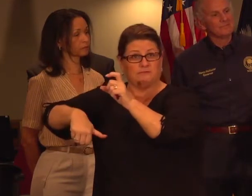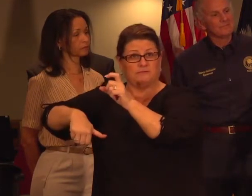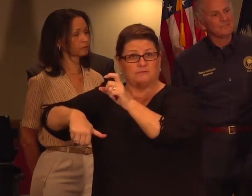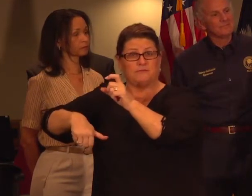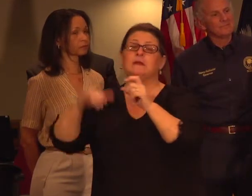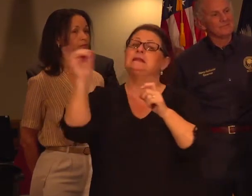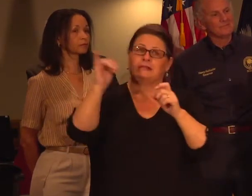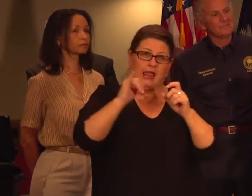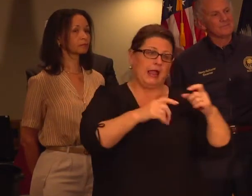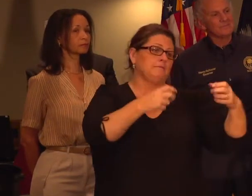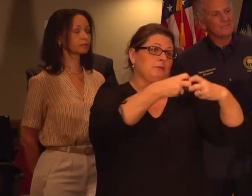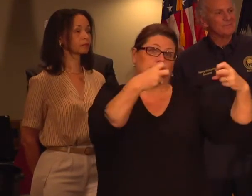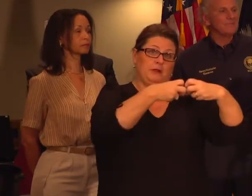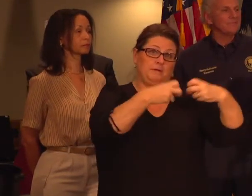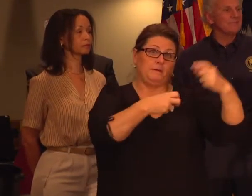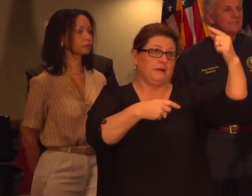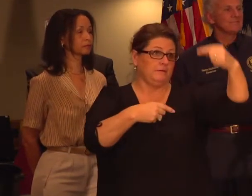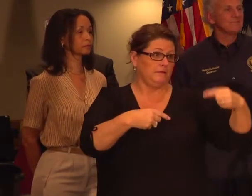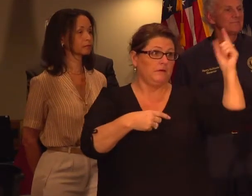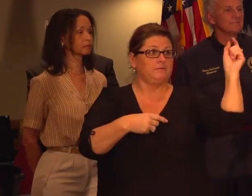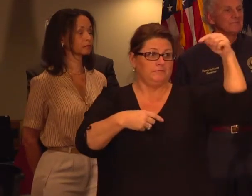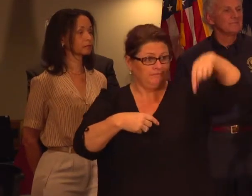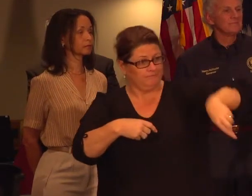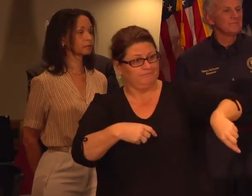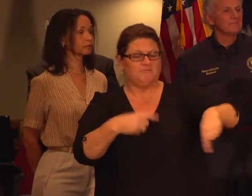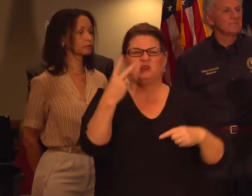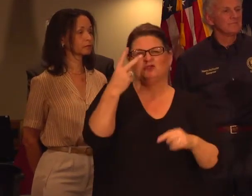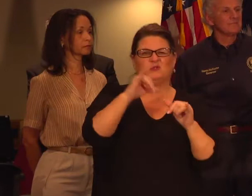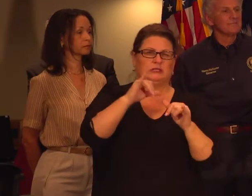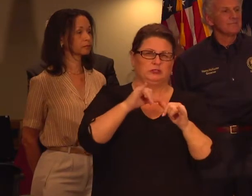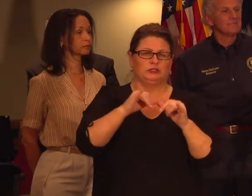You do the same on the other end of the fabric, about 2 inches down.